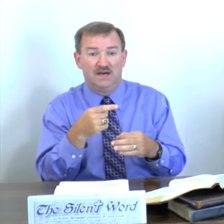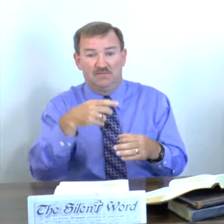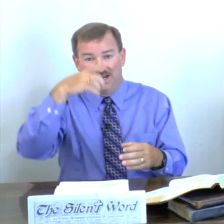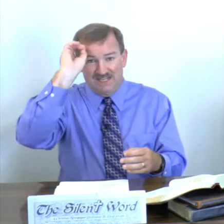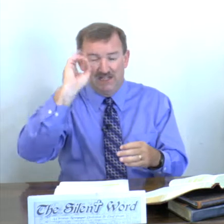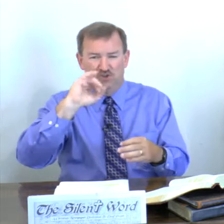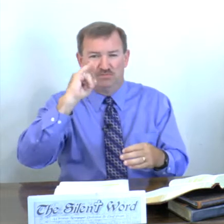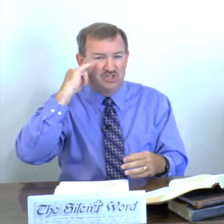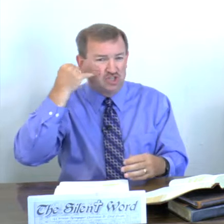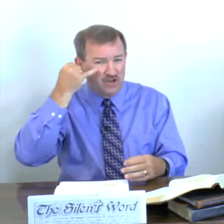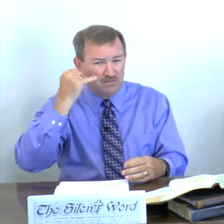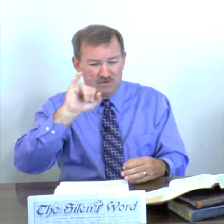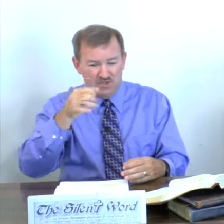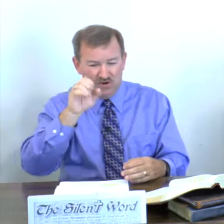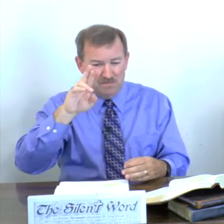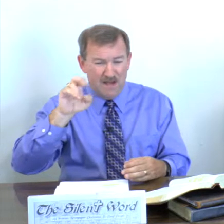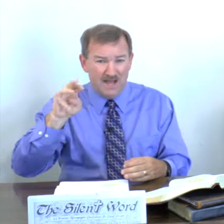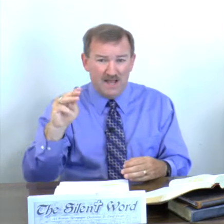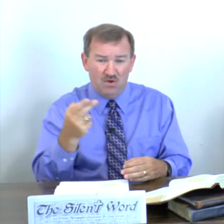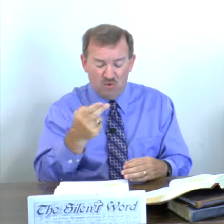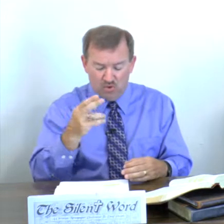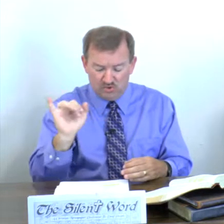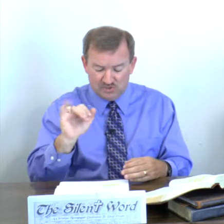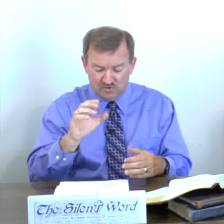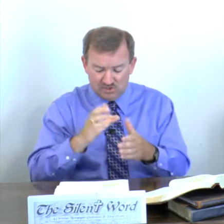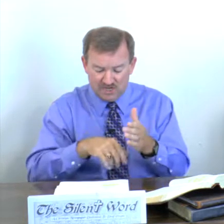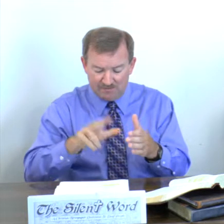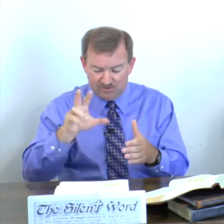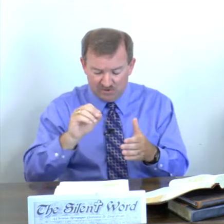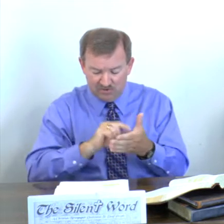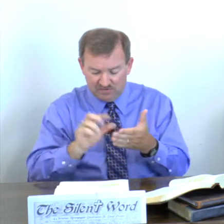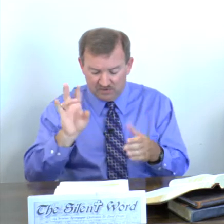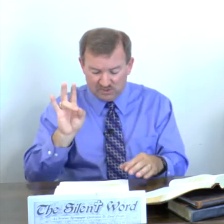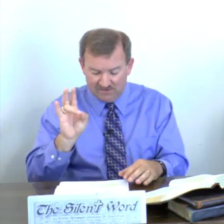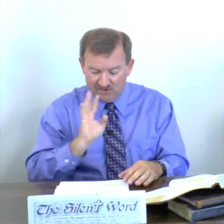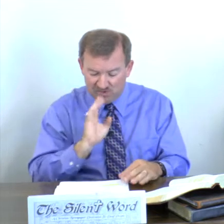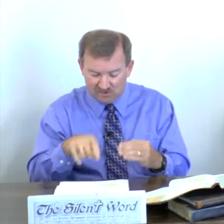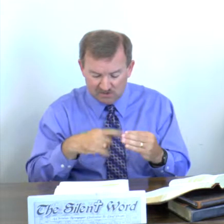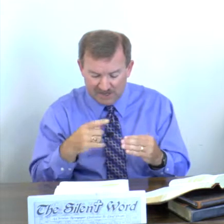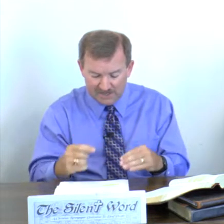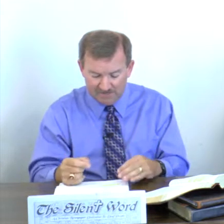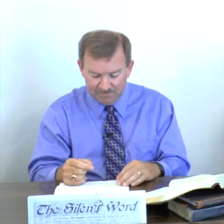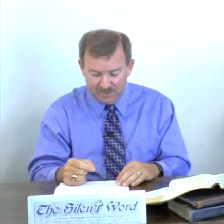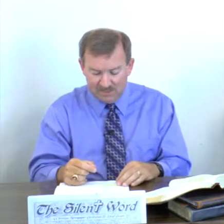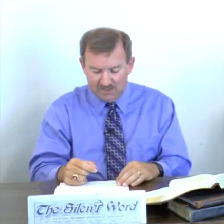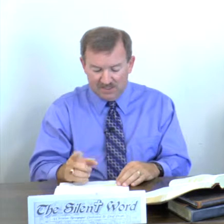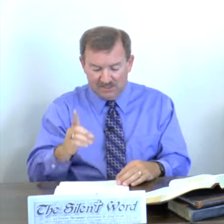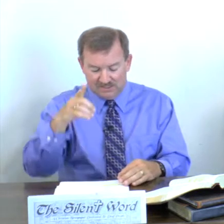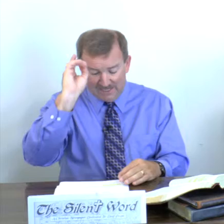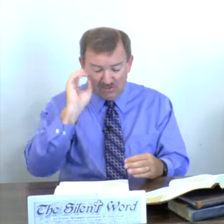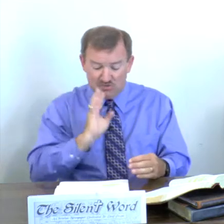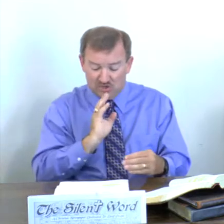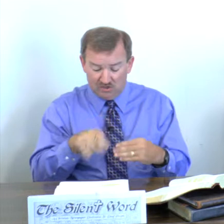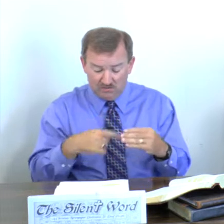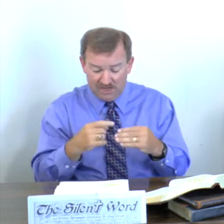not only by Daniel, but Jeremiah also in chapter 30, verse 7, talked about it. Daniel talks about